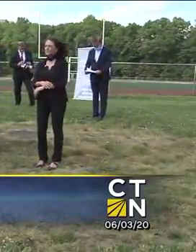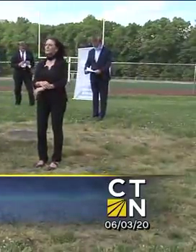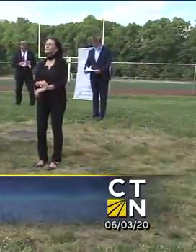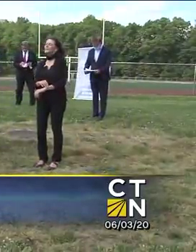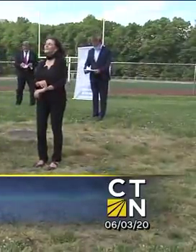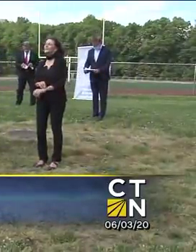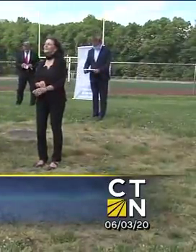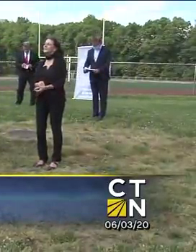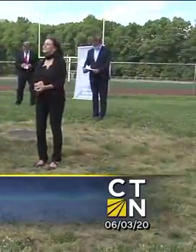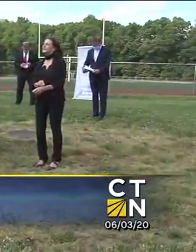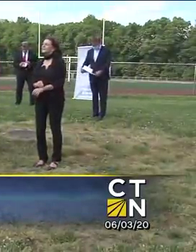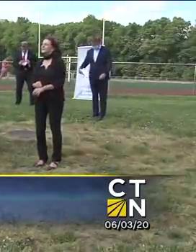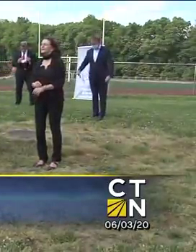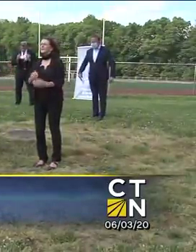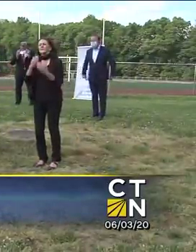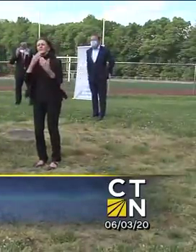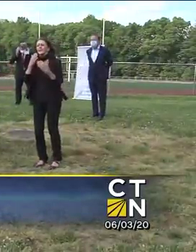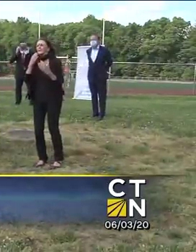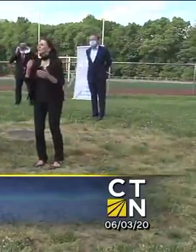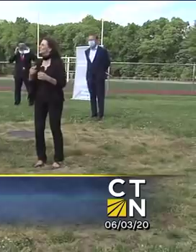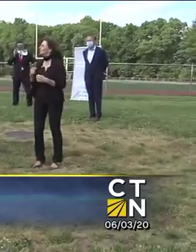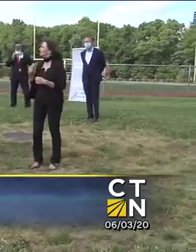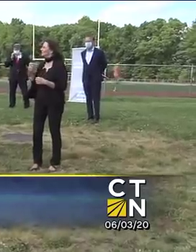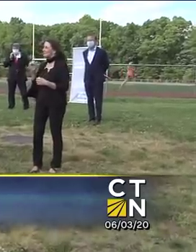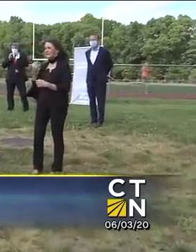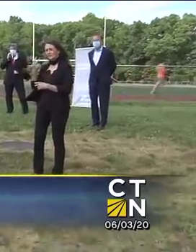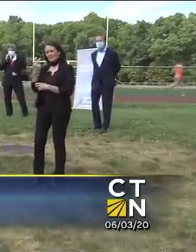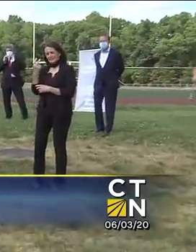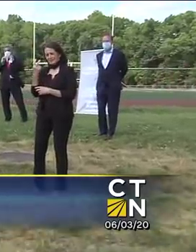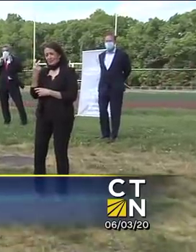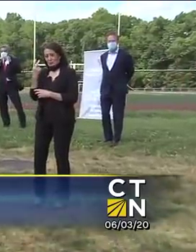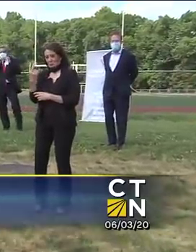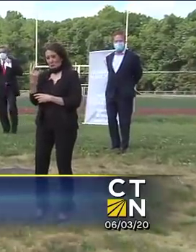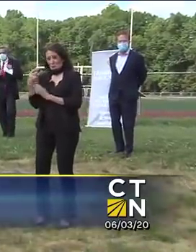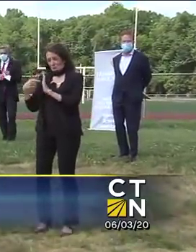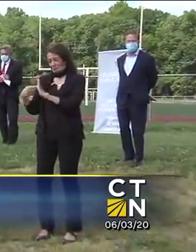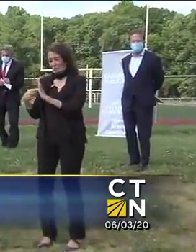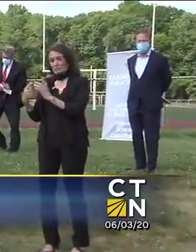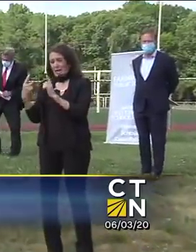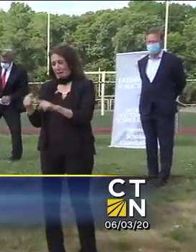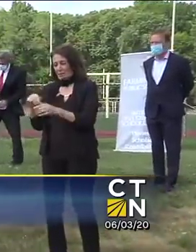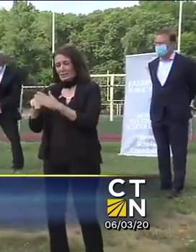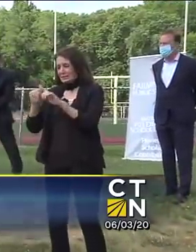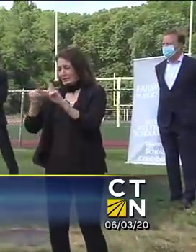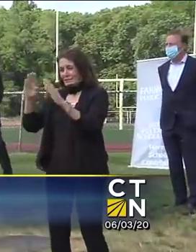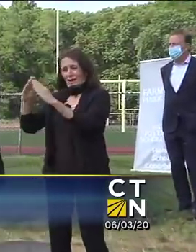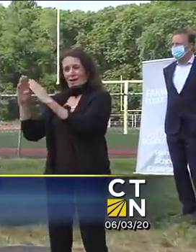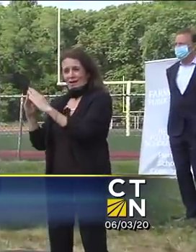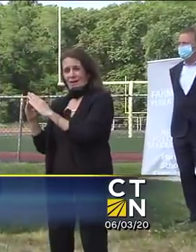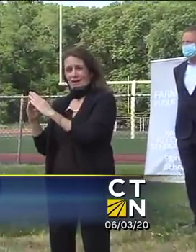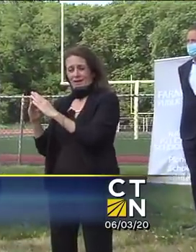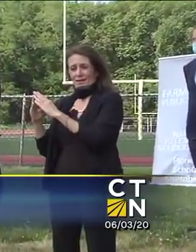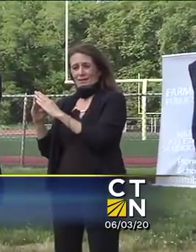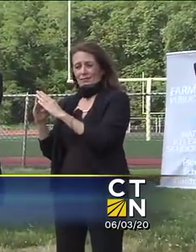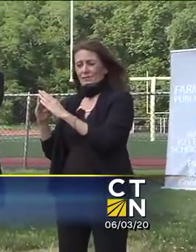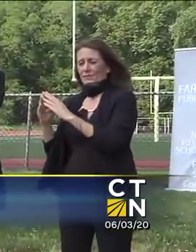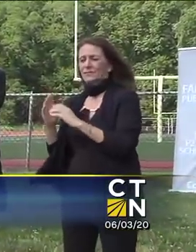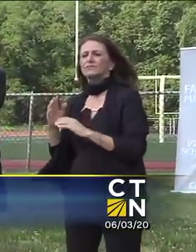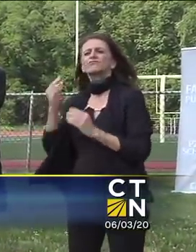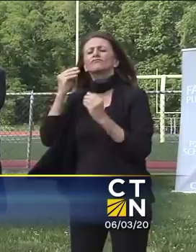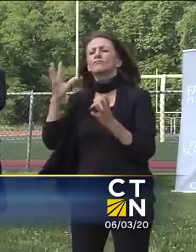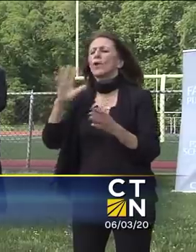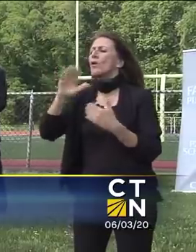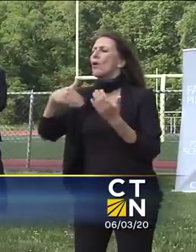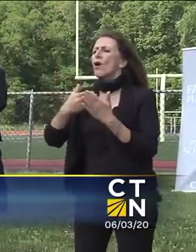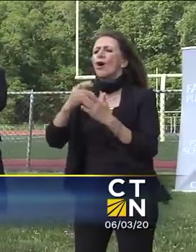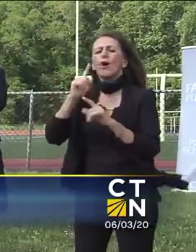Thank you, Dr. Conway, Dr. Greeter. You heard two examples of what's happening in our districts. And as was mentioned earlier, all districts across